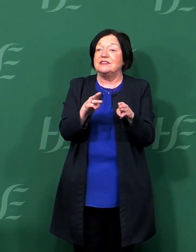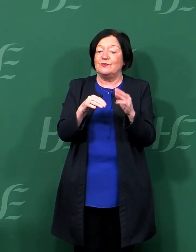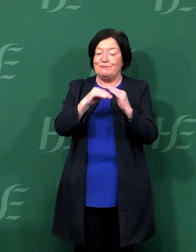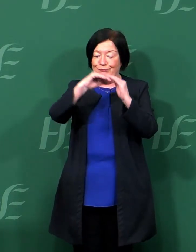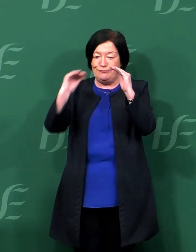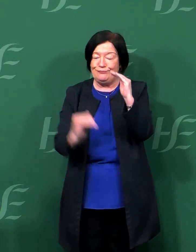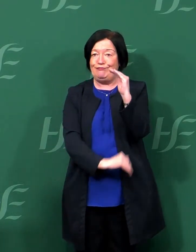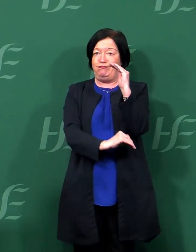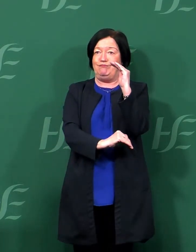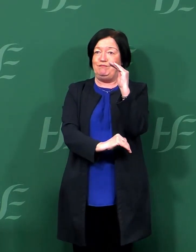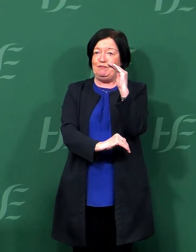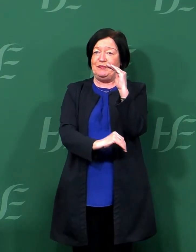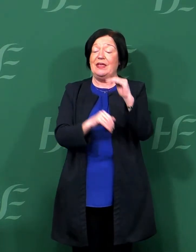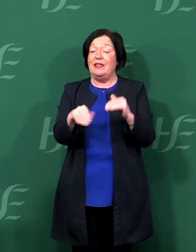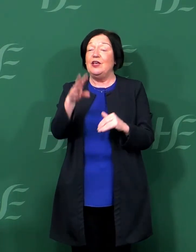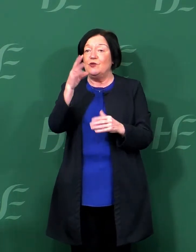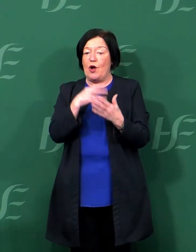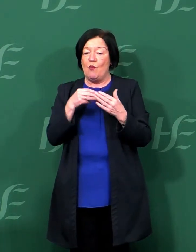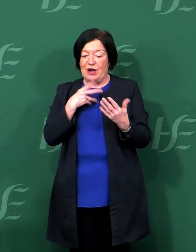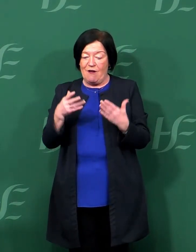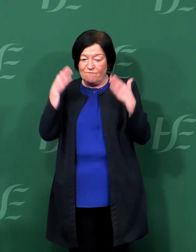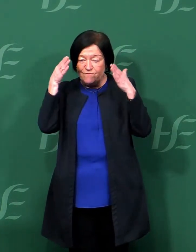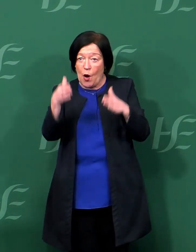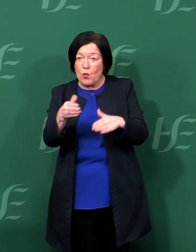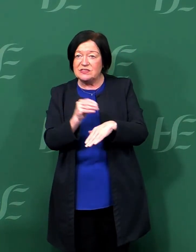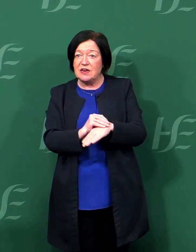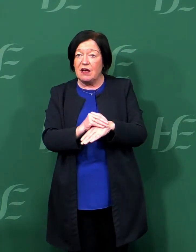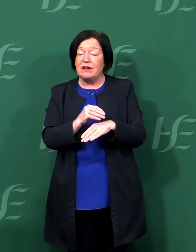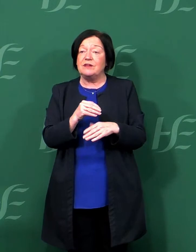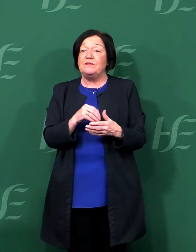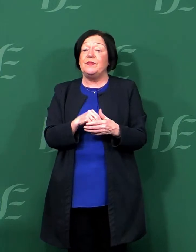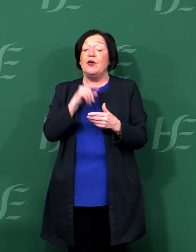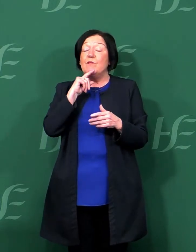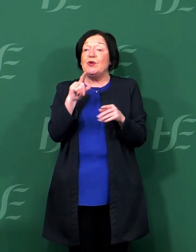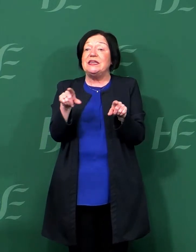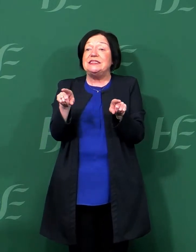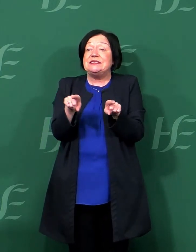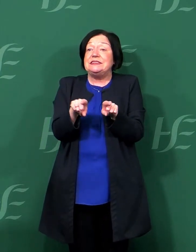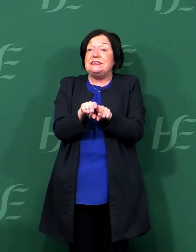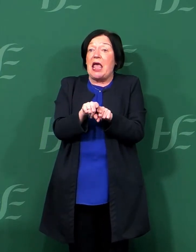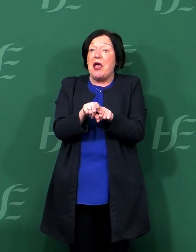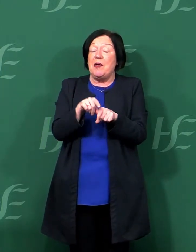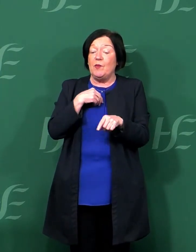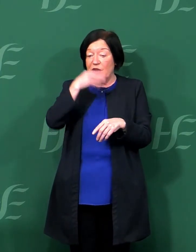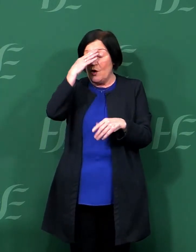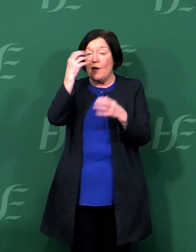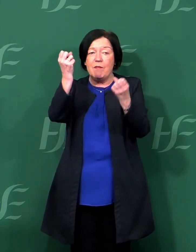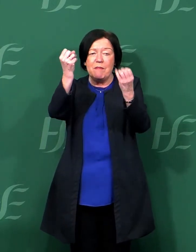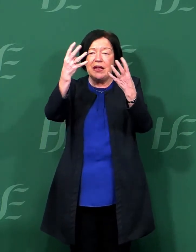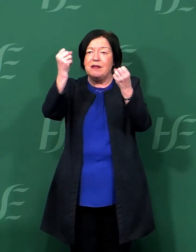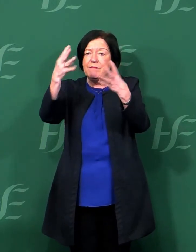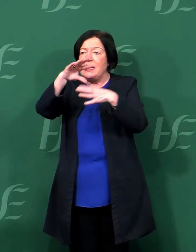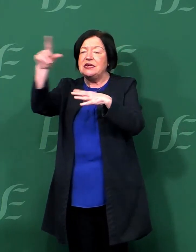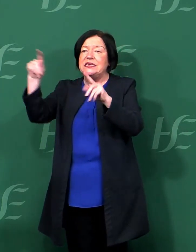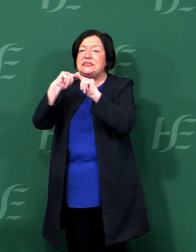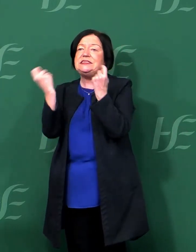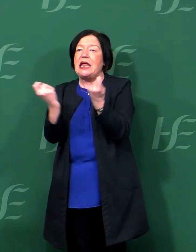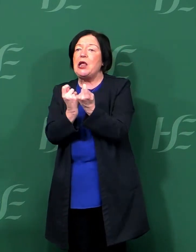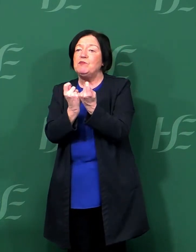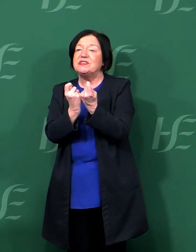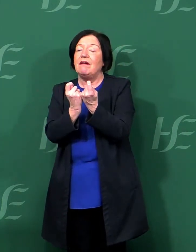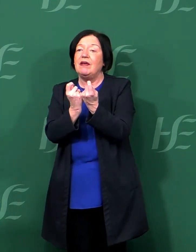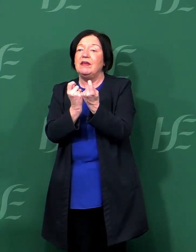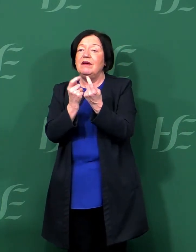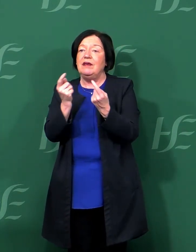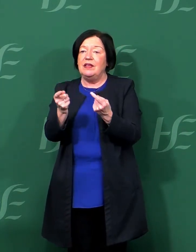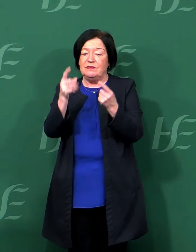substandard, and that is what we are dealing with. However, equally we know that in many, many teams,